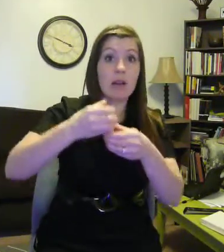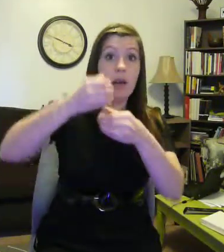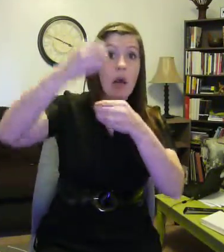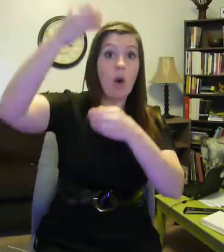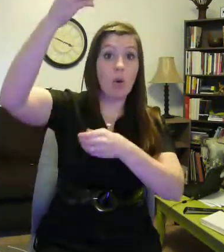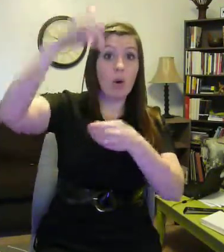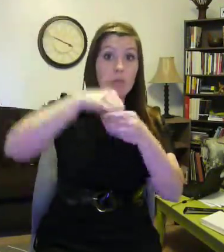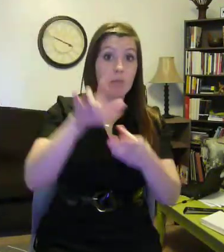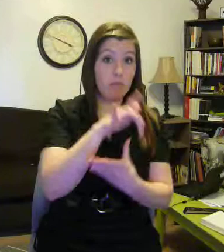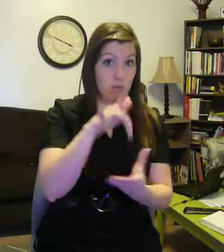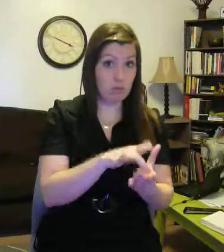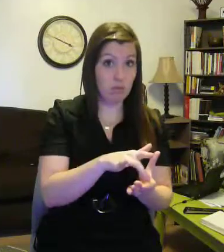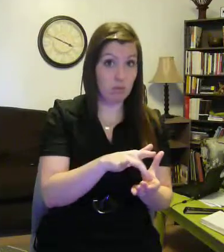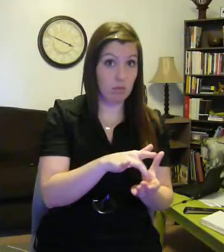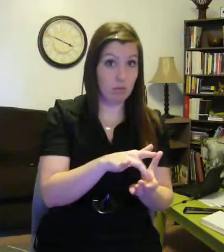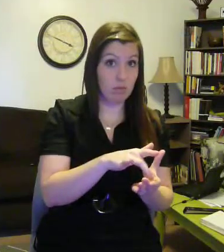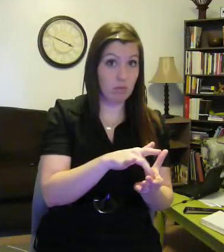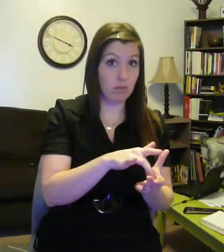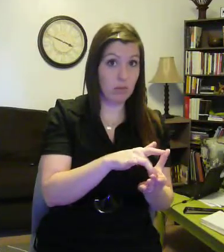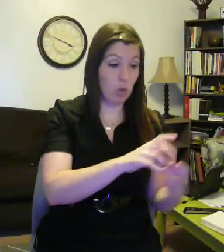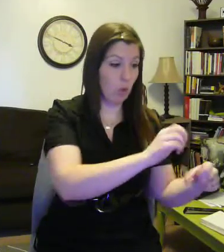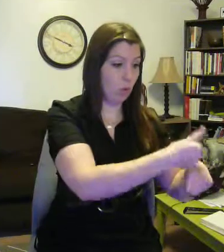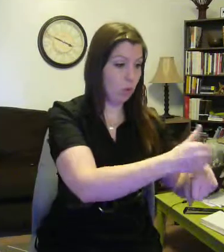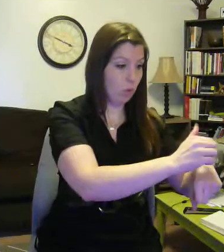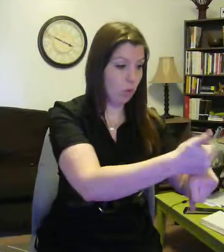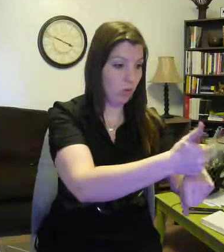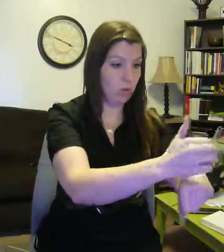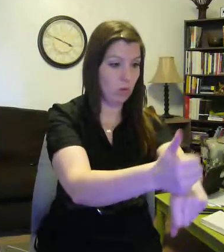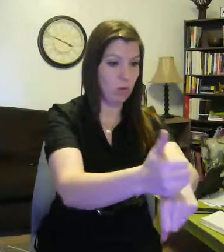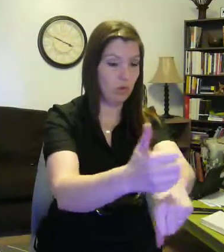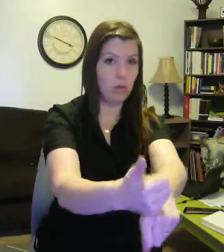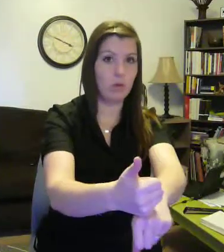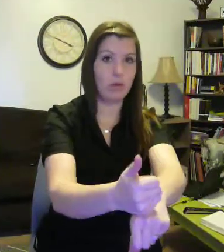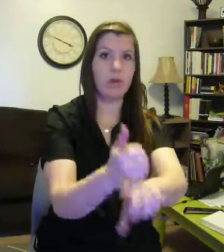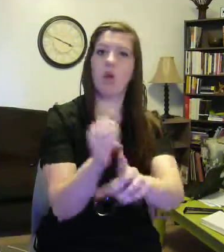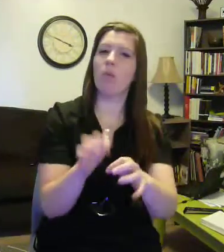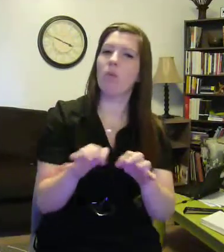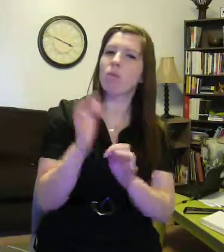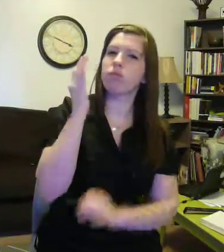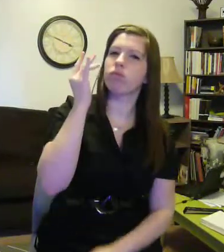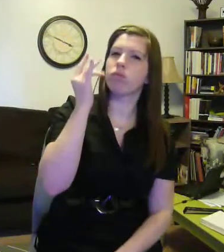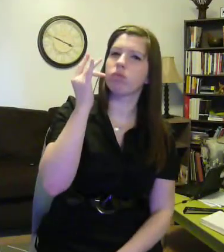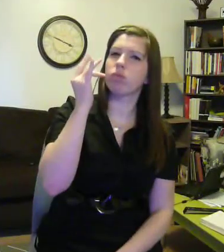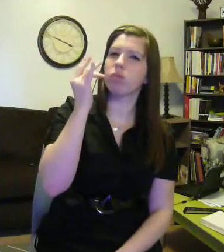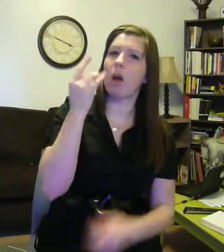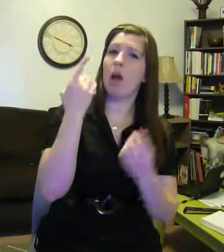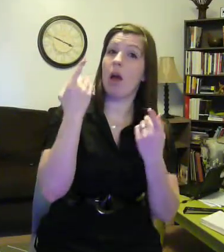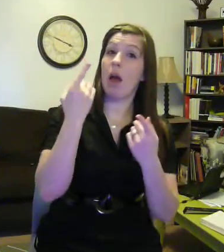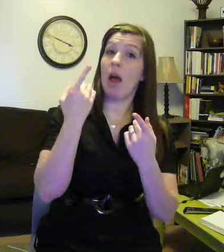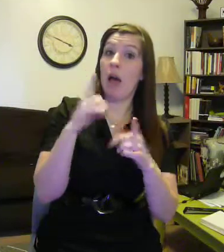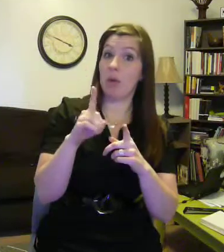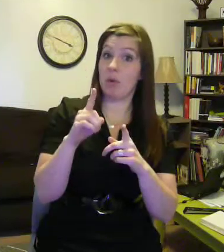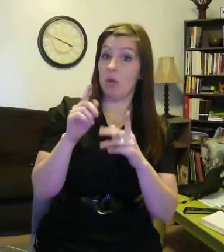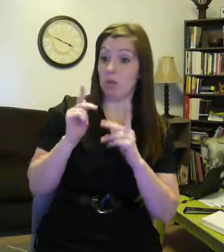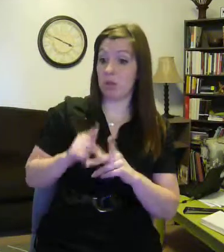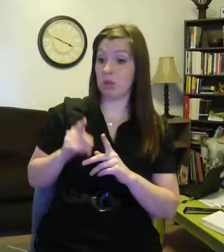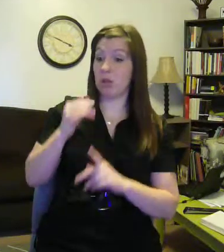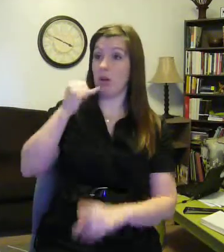the importance of that is that when a phone call is made and a vehicle travels from one coverage area into the